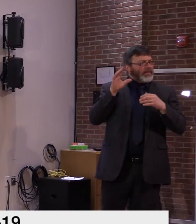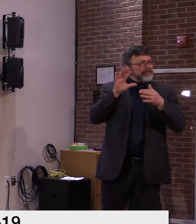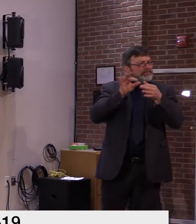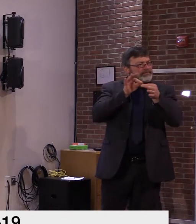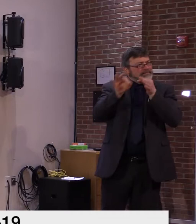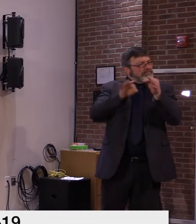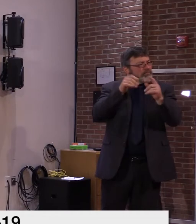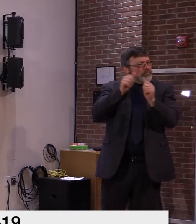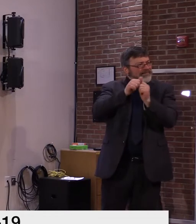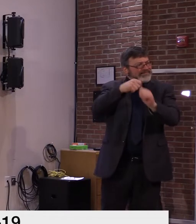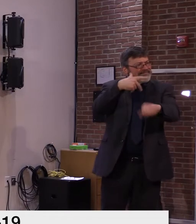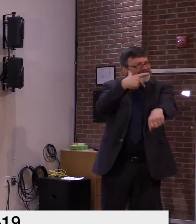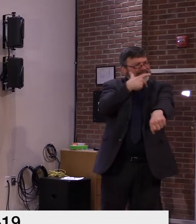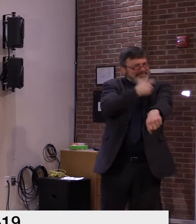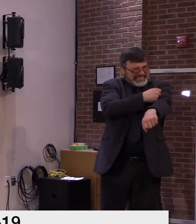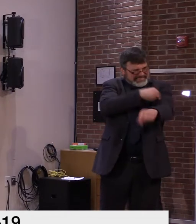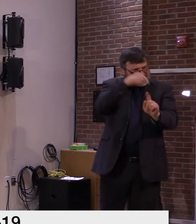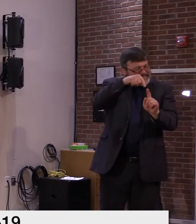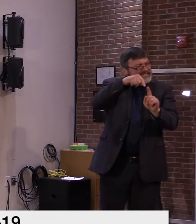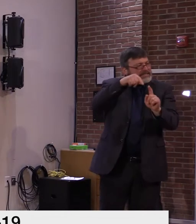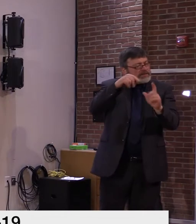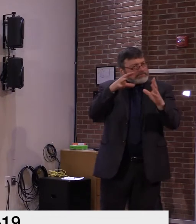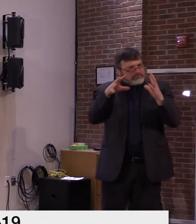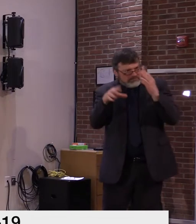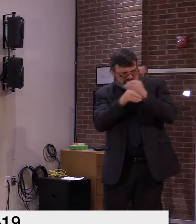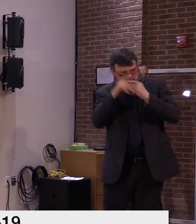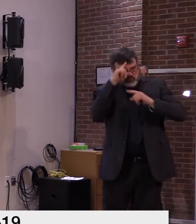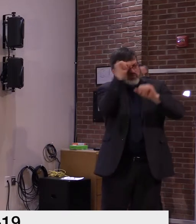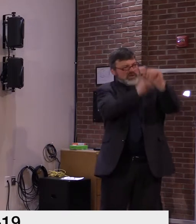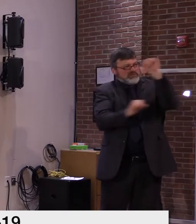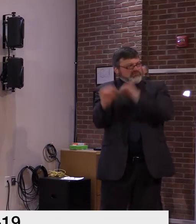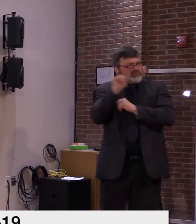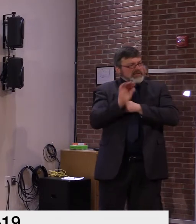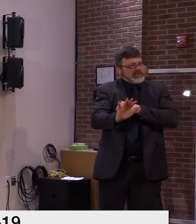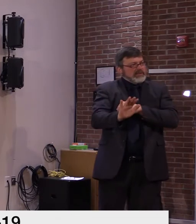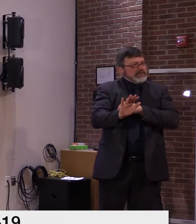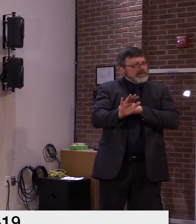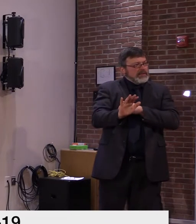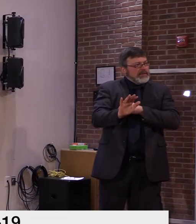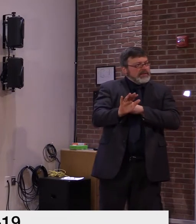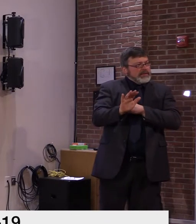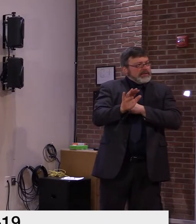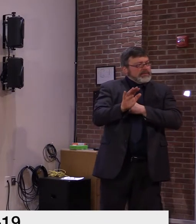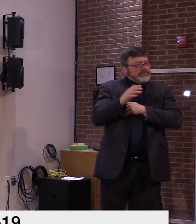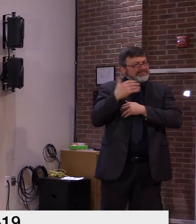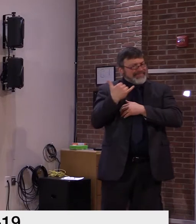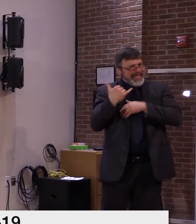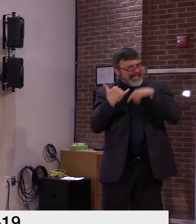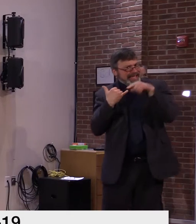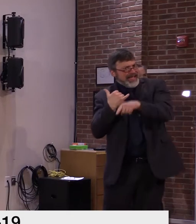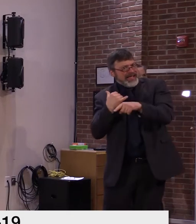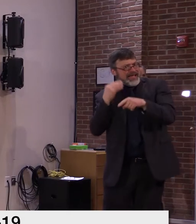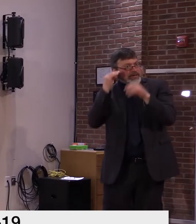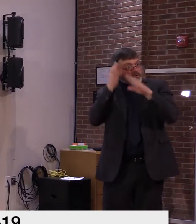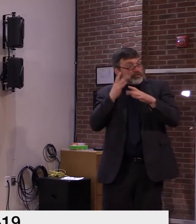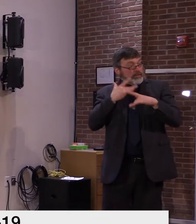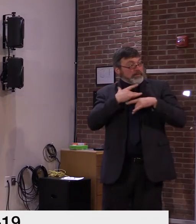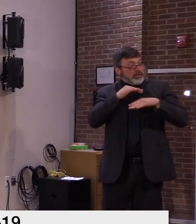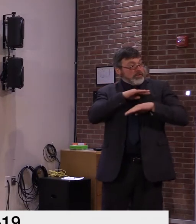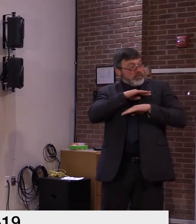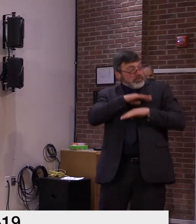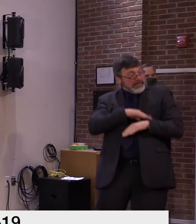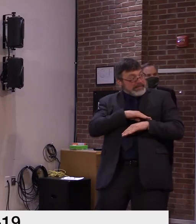to educators. So I guess at this point, you know, do you plan on school staff getting their own vaccine